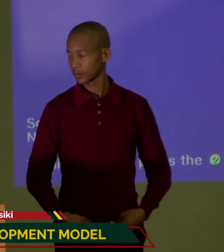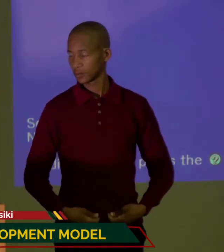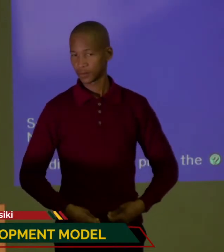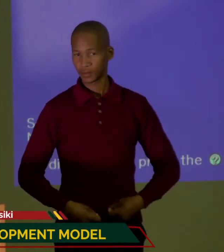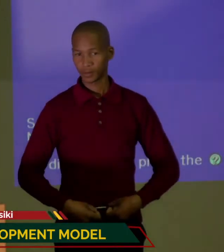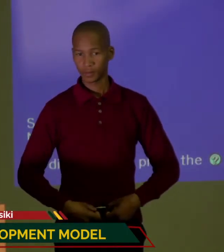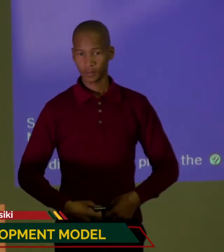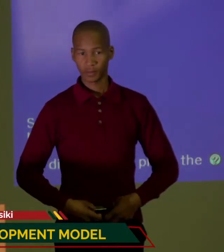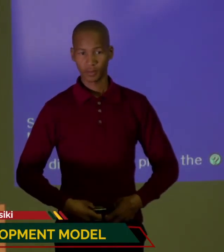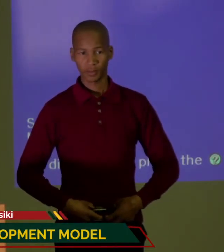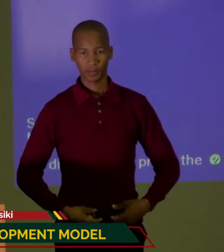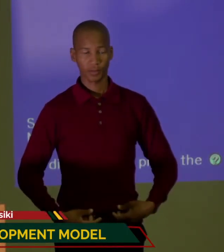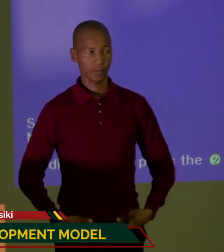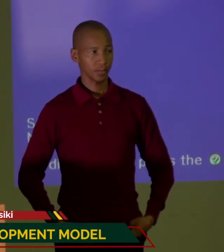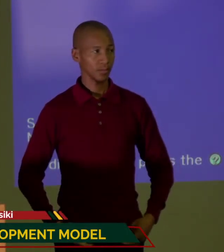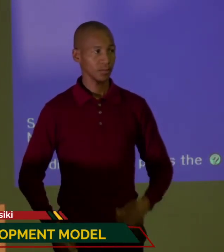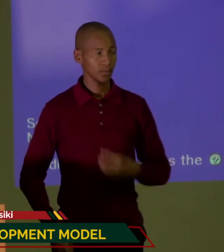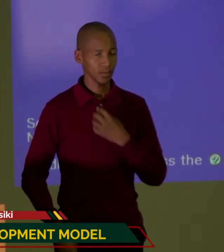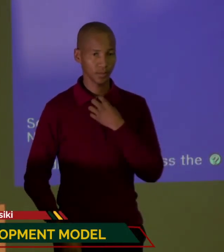Good people.